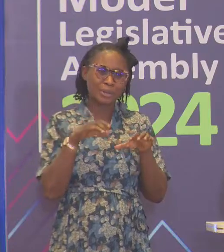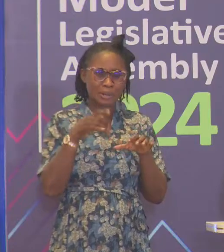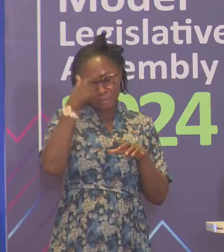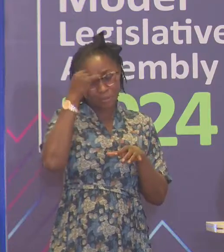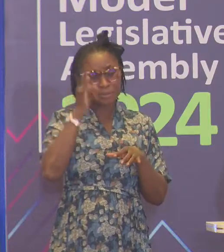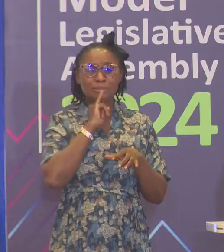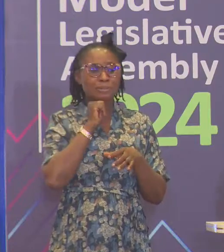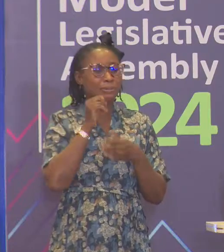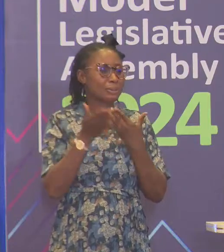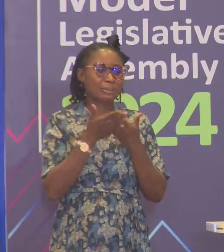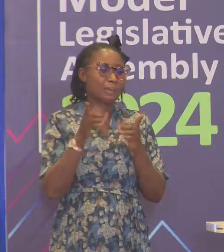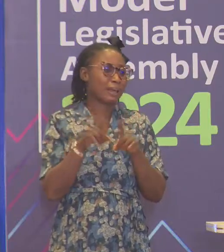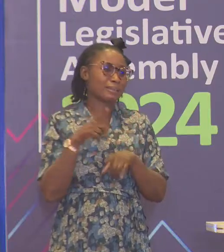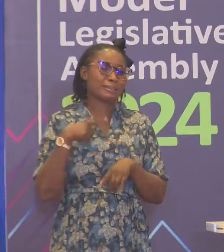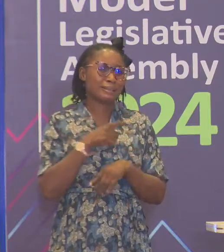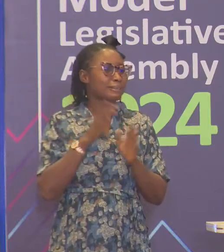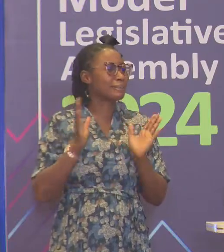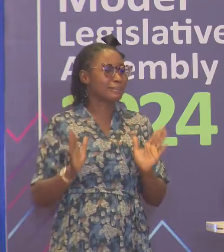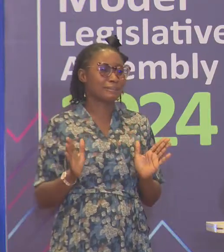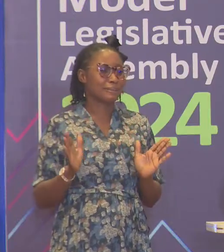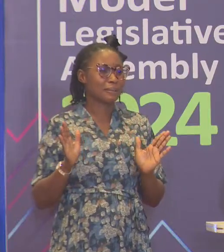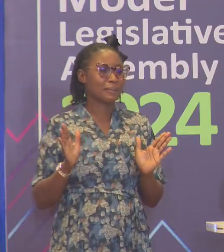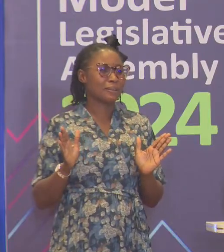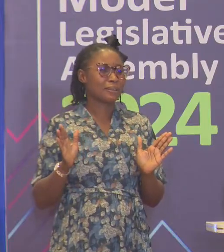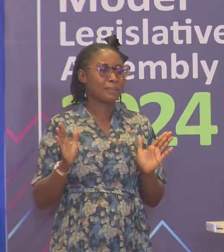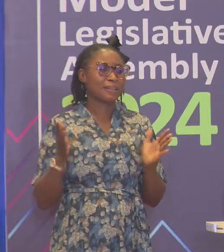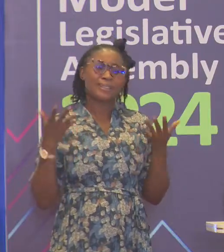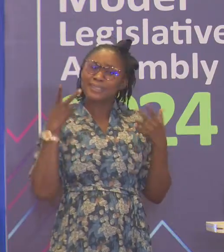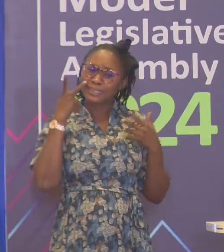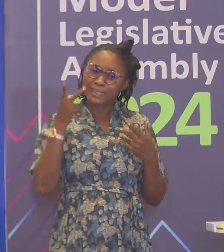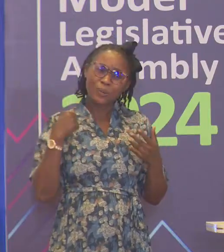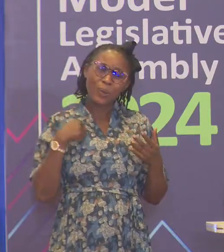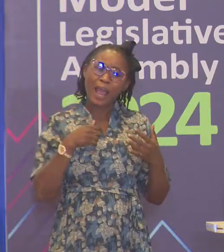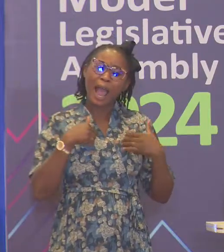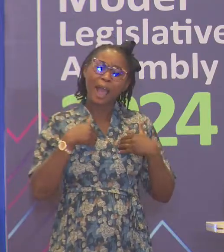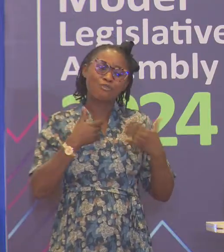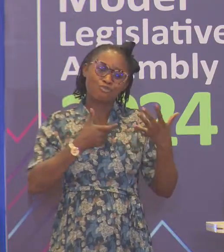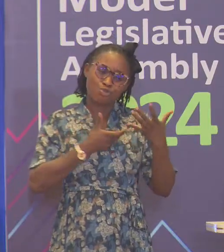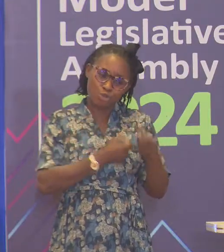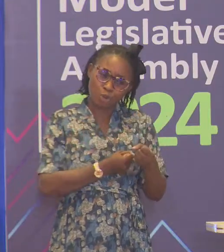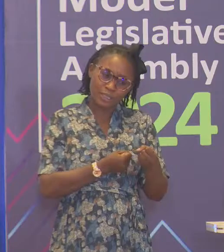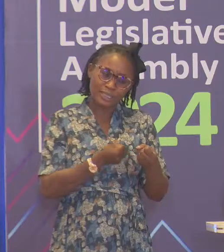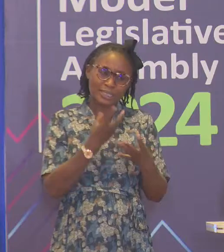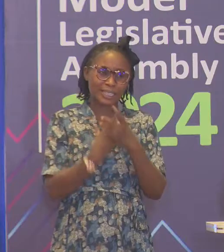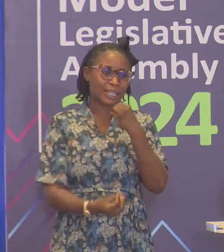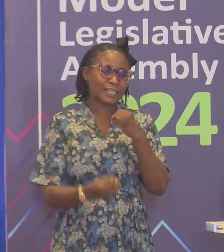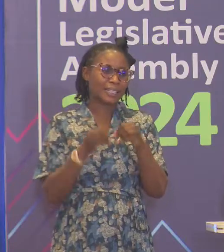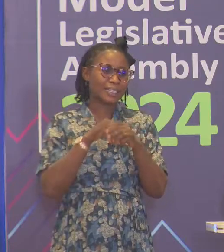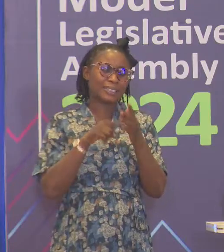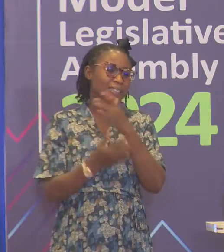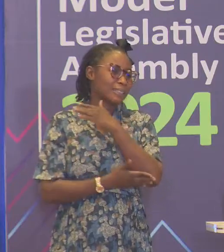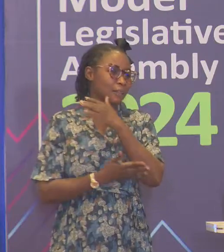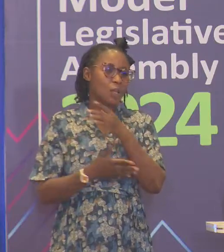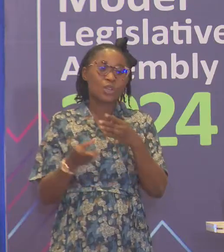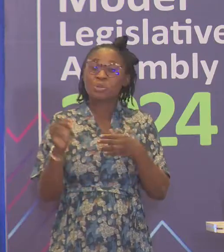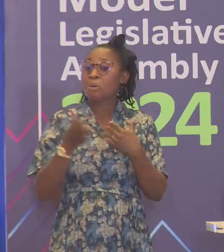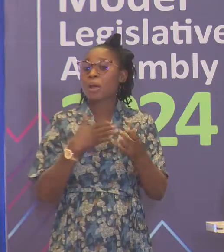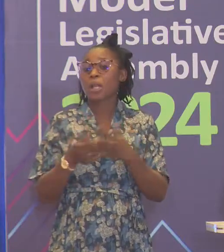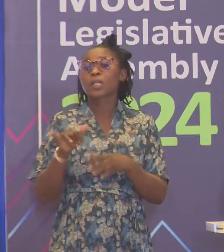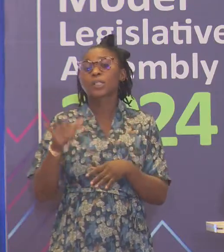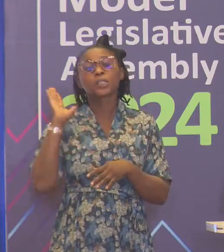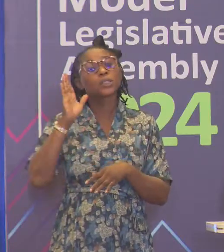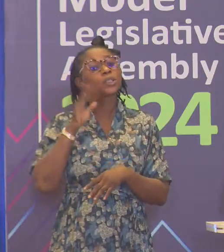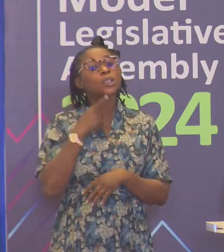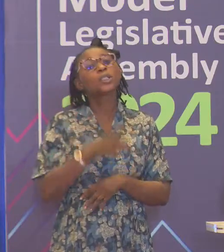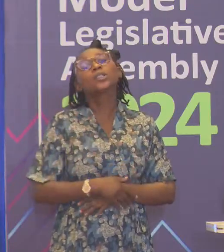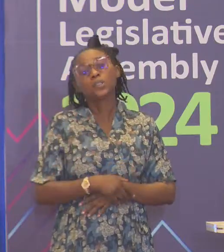easy for us as legislators. You see, we have trust deficit in this country. No matter what I say, they've come again. They